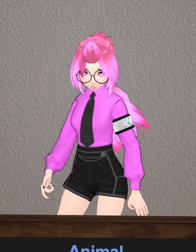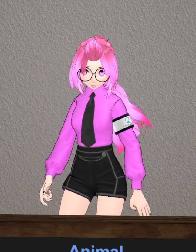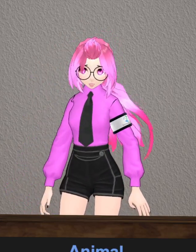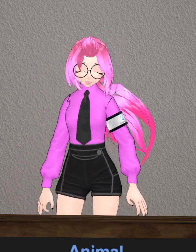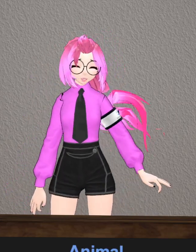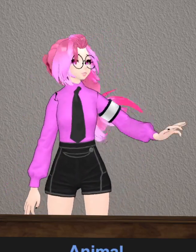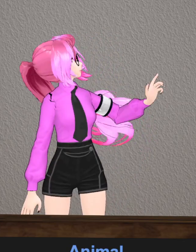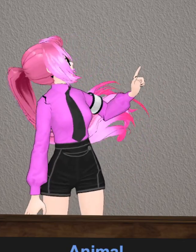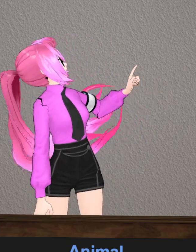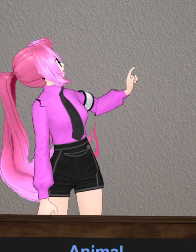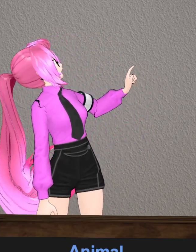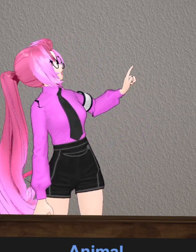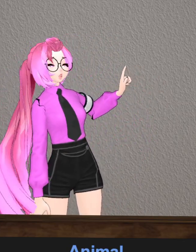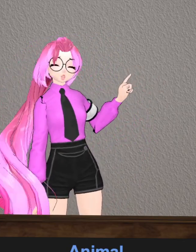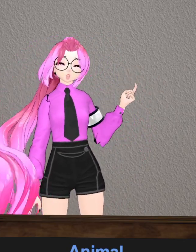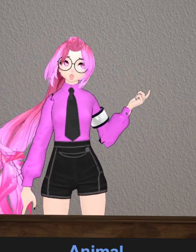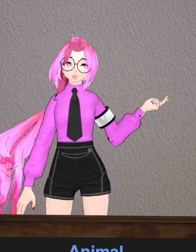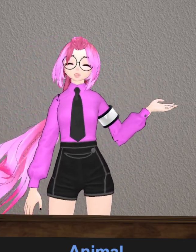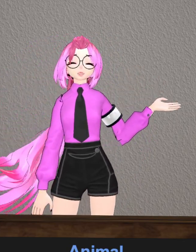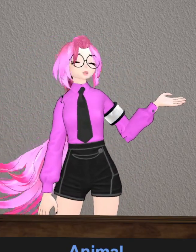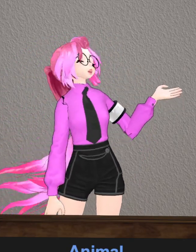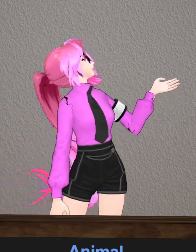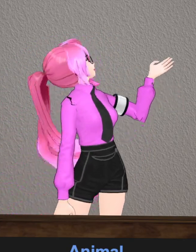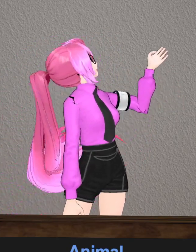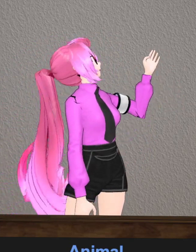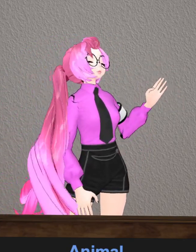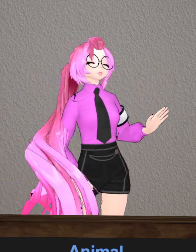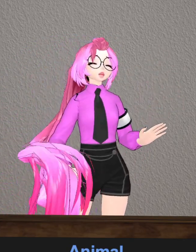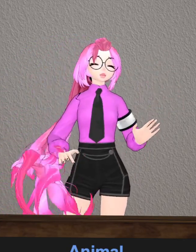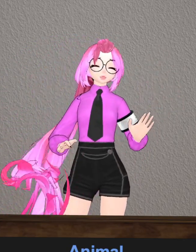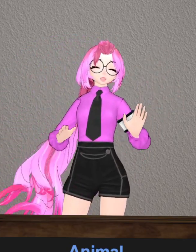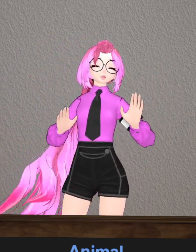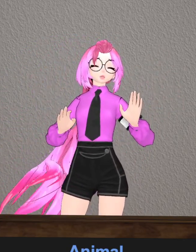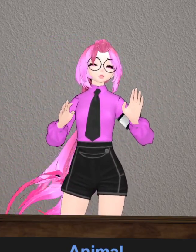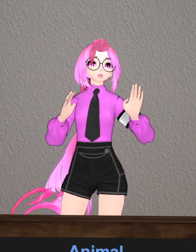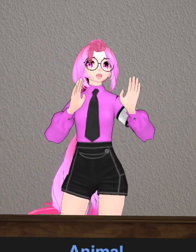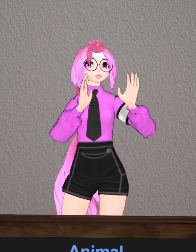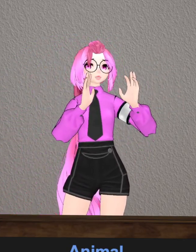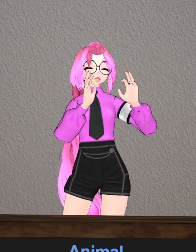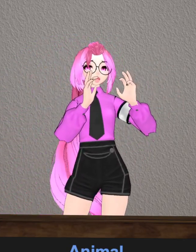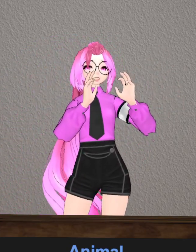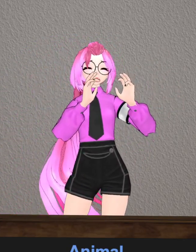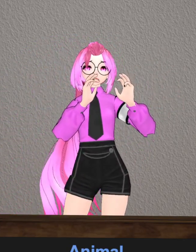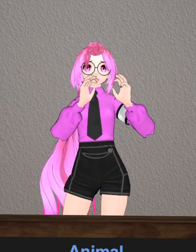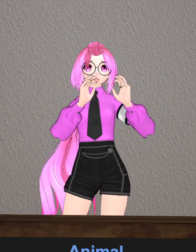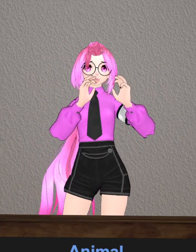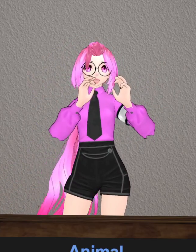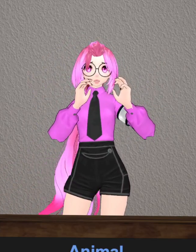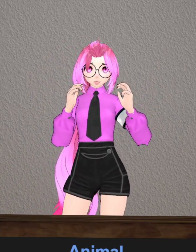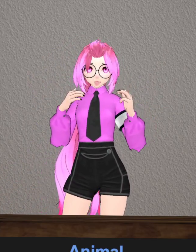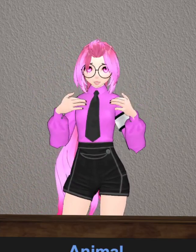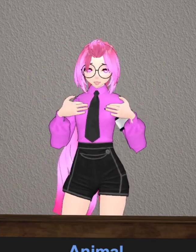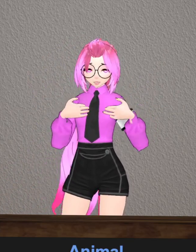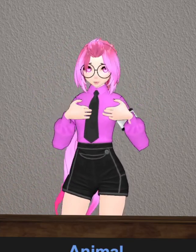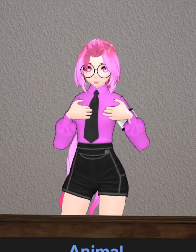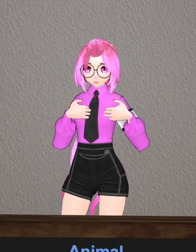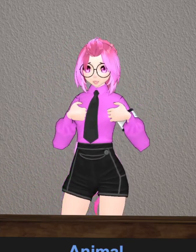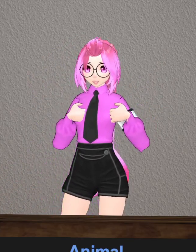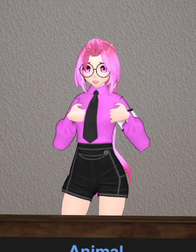Next is animal. This is very random vocabulary. Animal. So you're gonna have a curved hand shape, and you're gonna